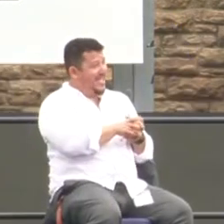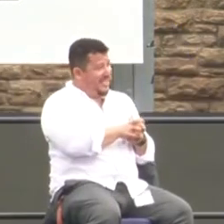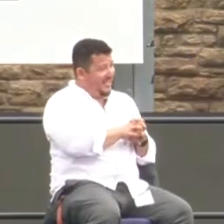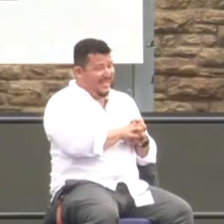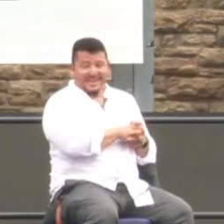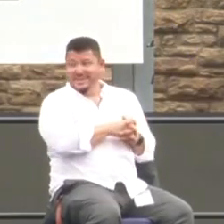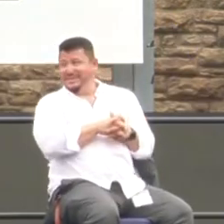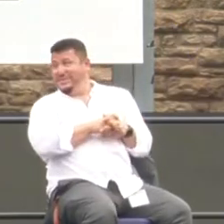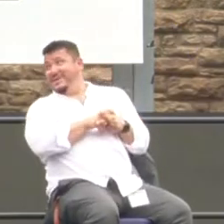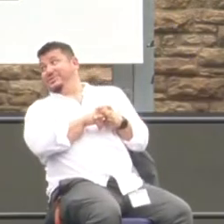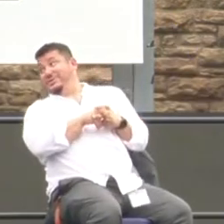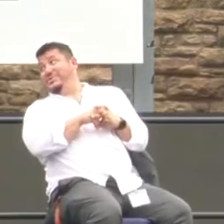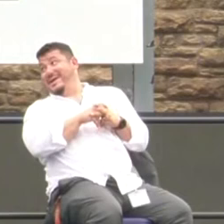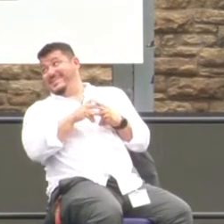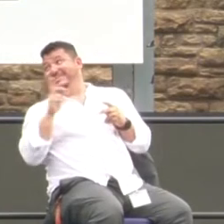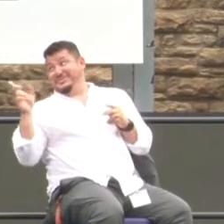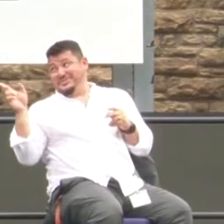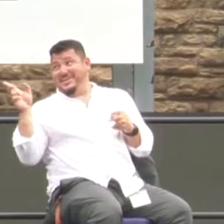Leah Lavendell.